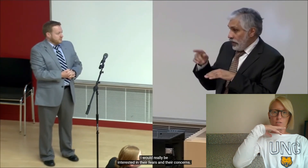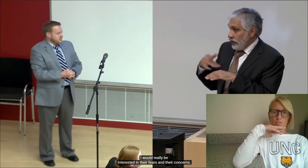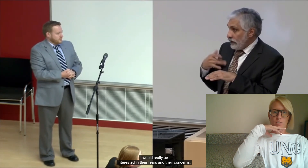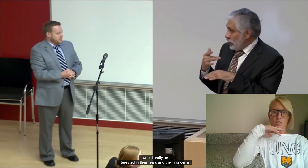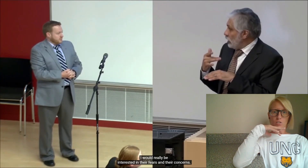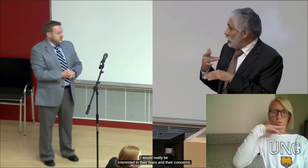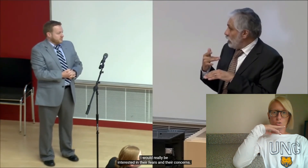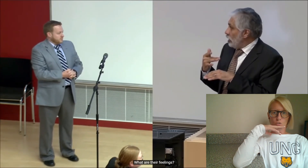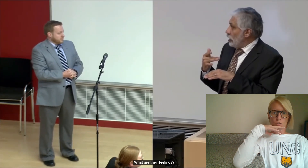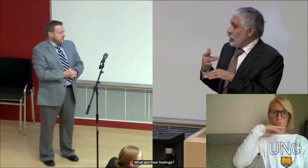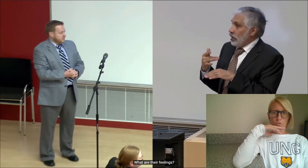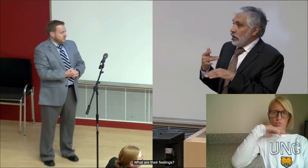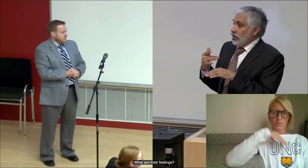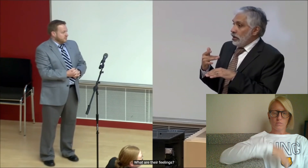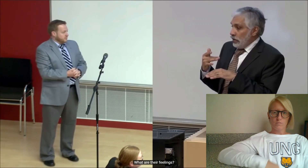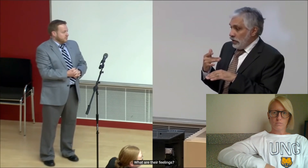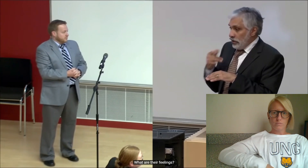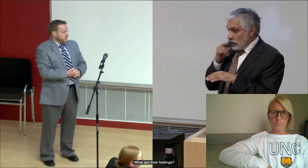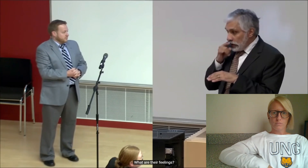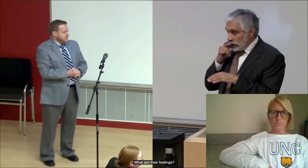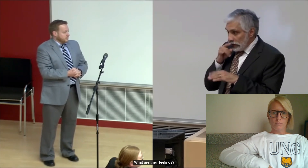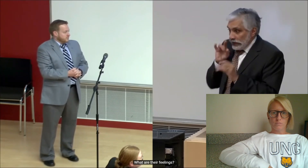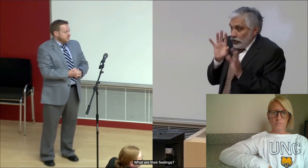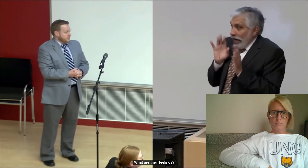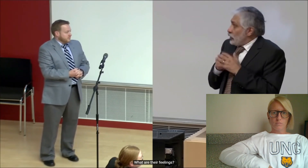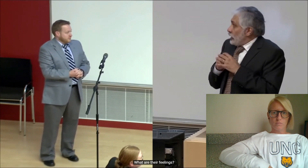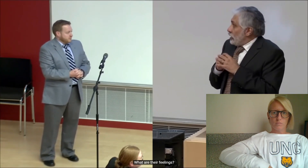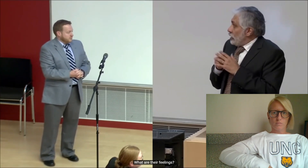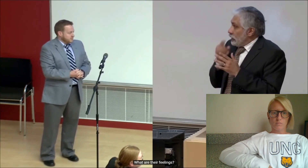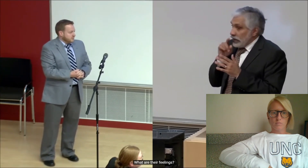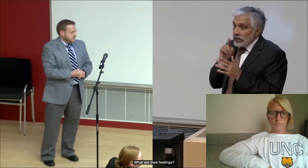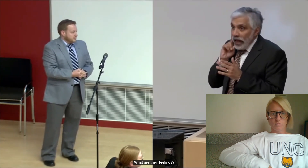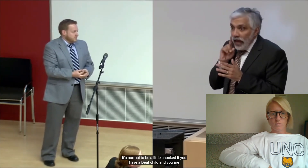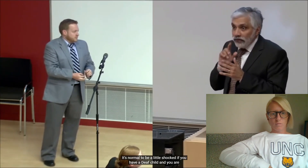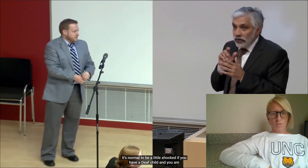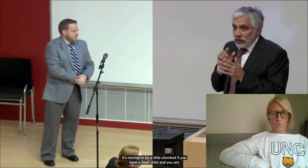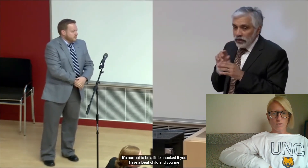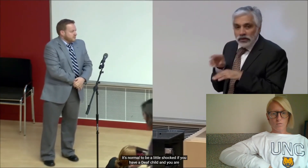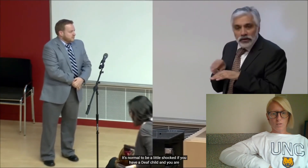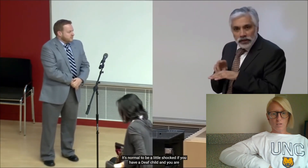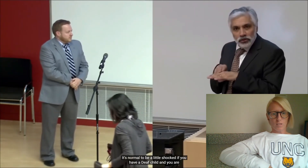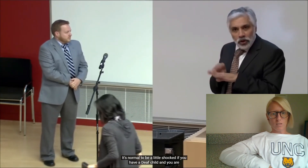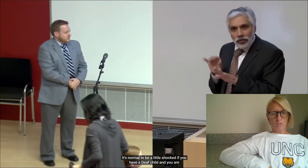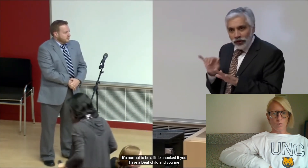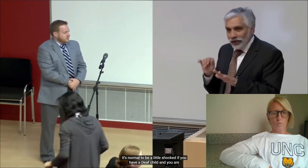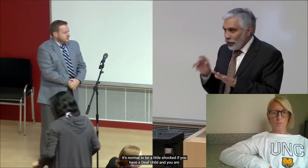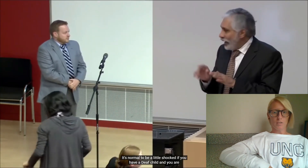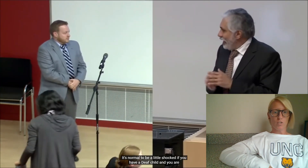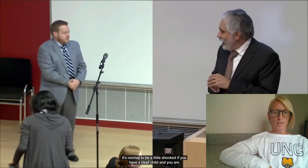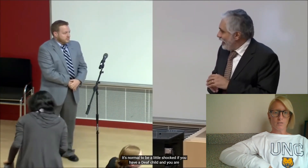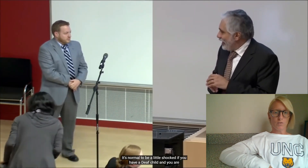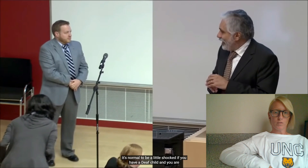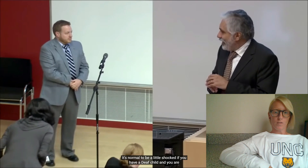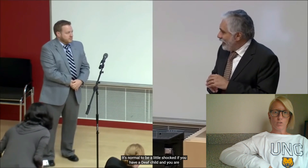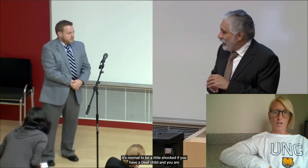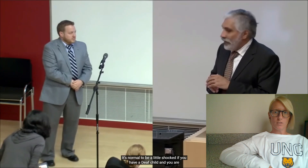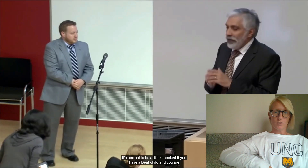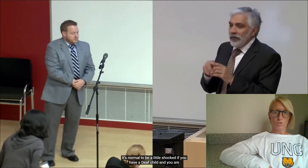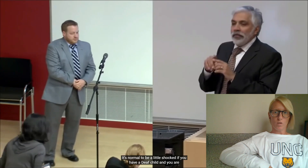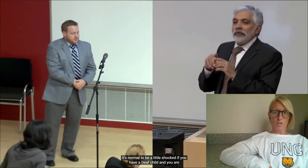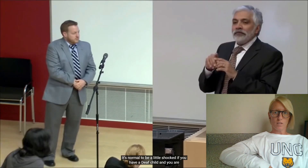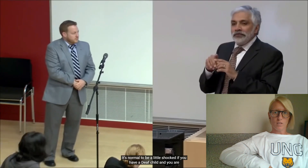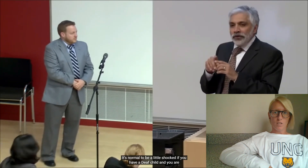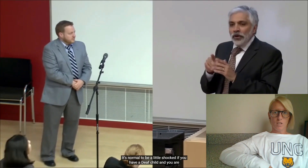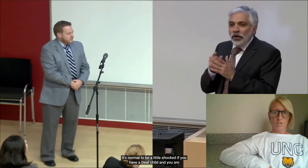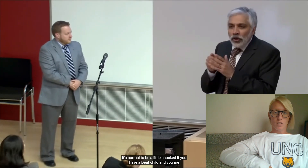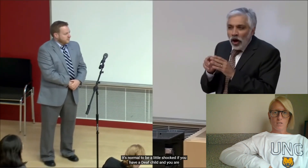and their concerns. First. What are their feelings? Are they What are their afraid? feelings? Is it I normal mean, to it's be normal shocked to if be you a have little bit child